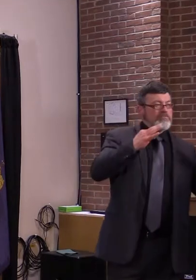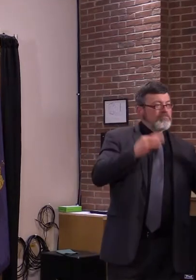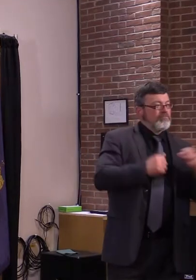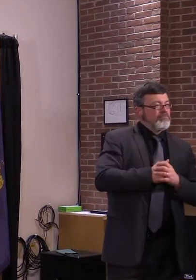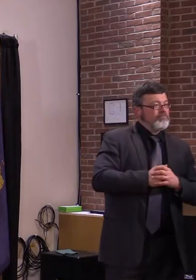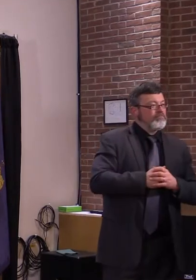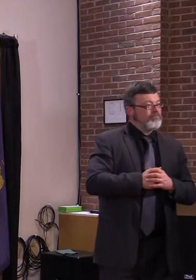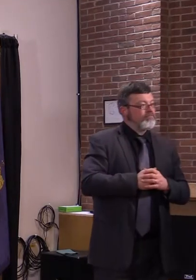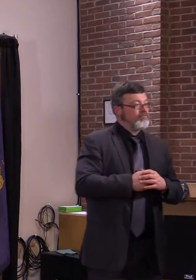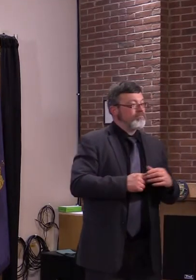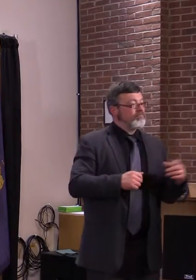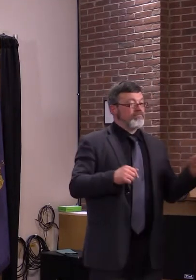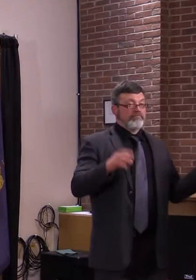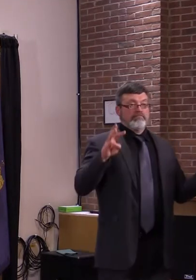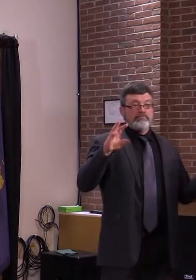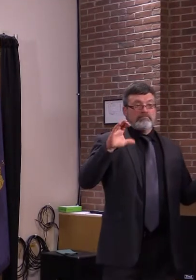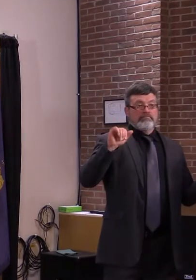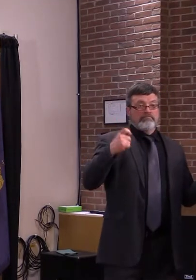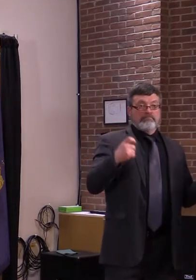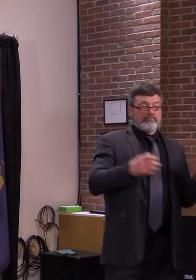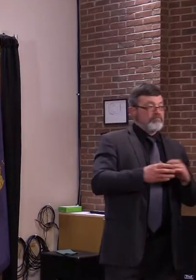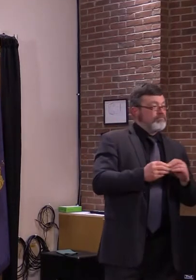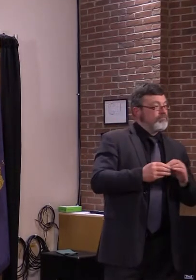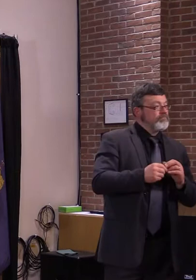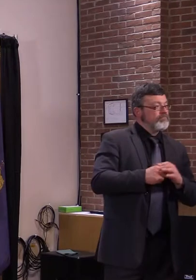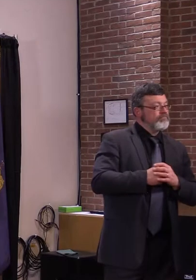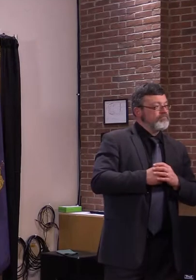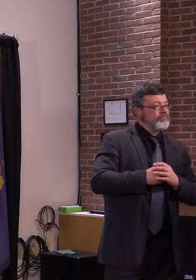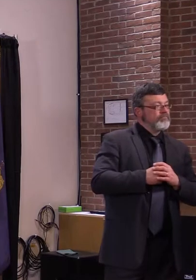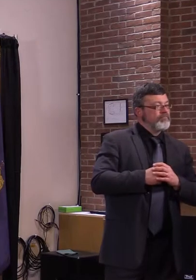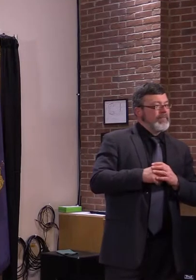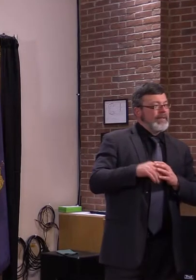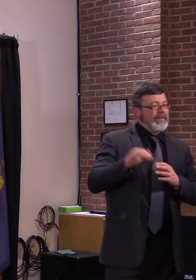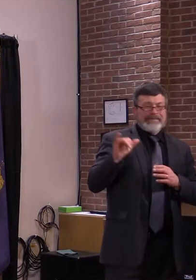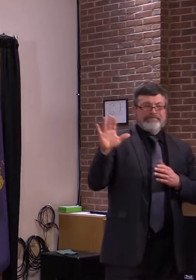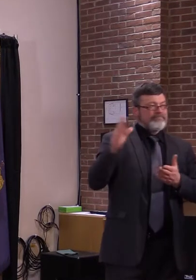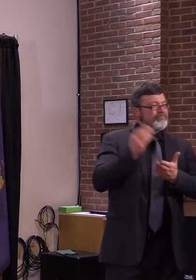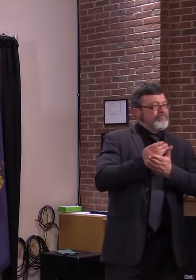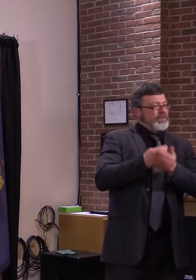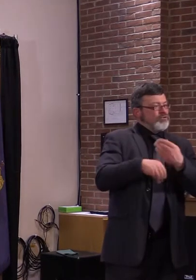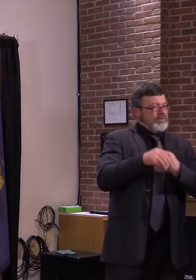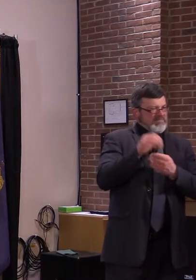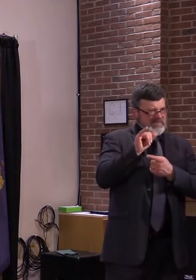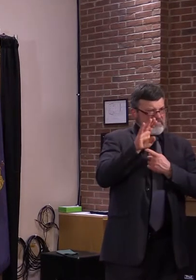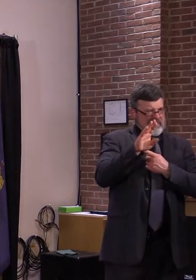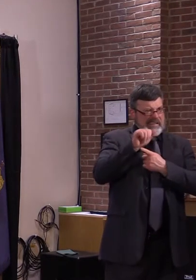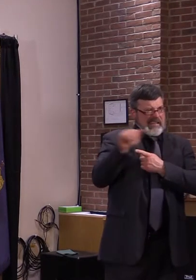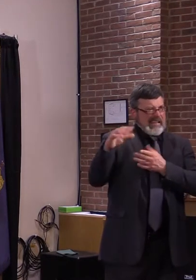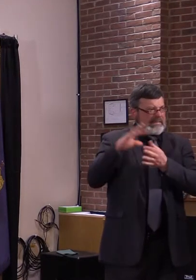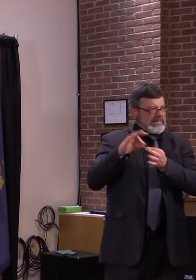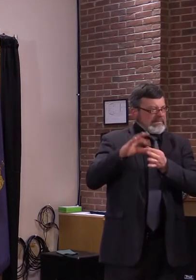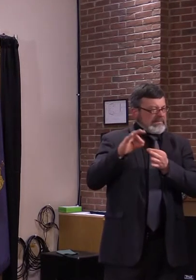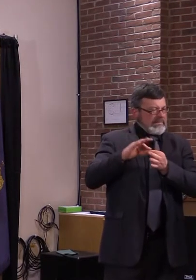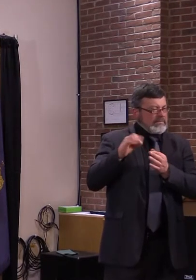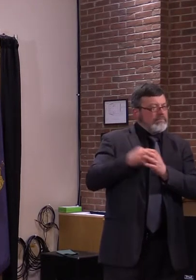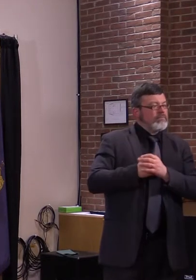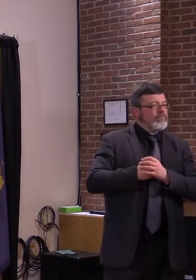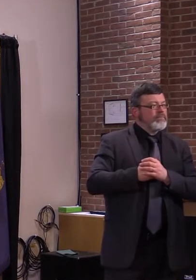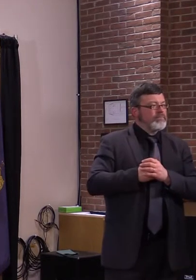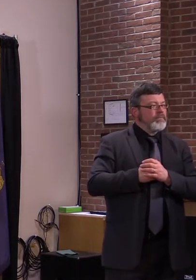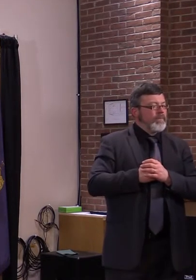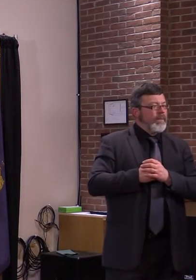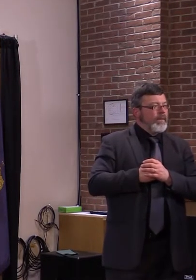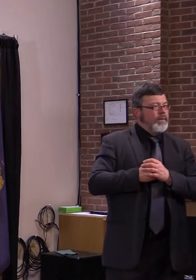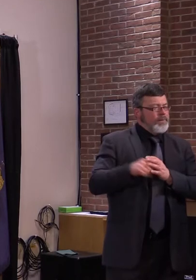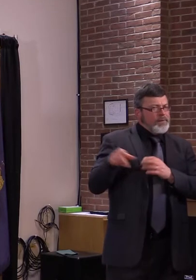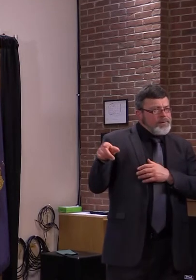Governor, I also wanted to ask about your concerns with budget adjustment that you mentioned. You know, it sounds like you've got